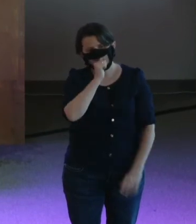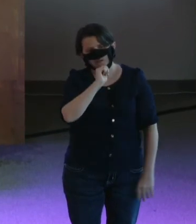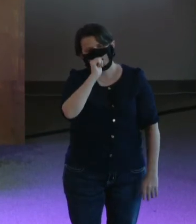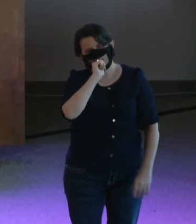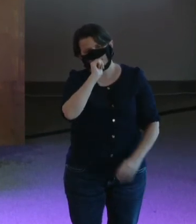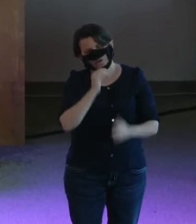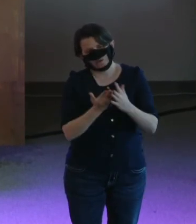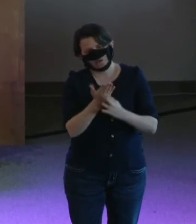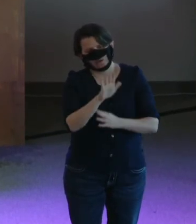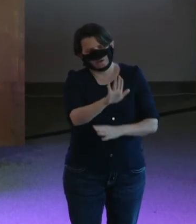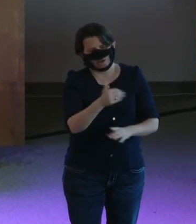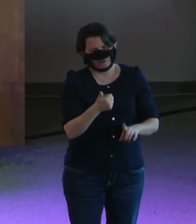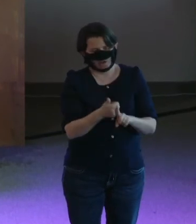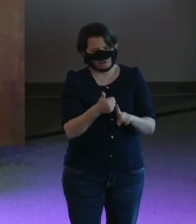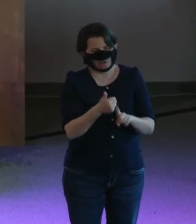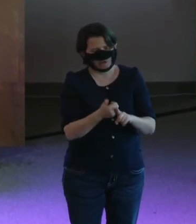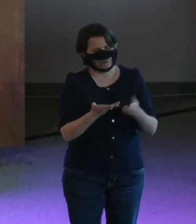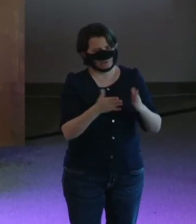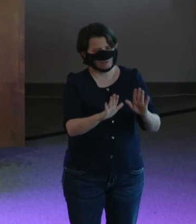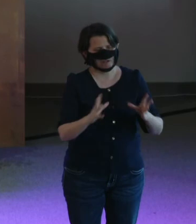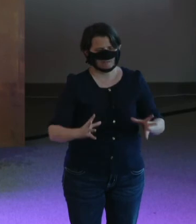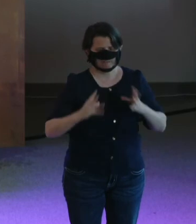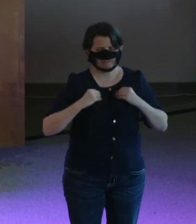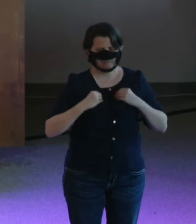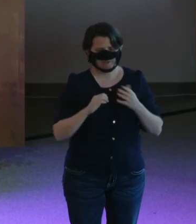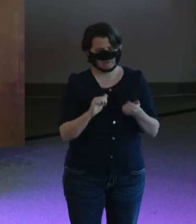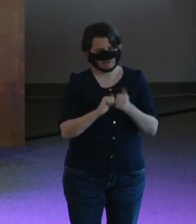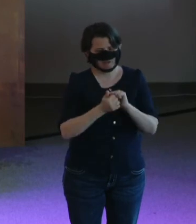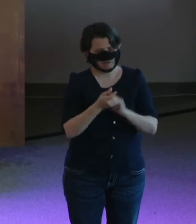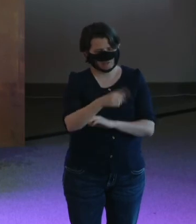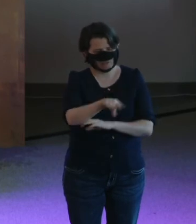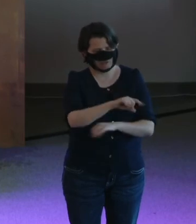way, in the best they know how.